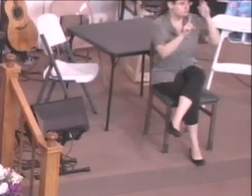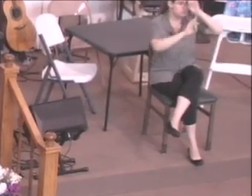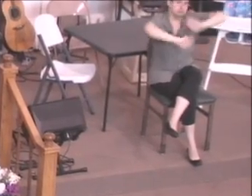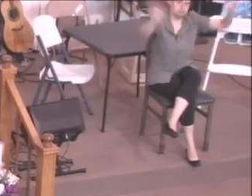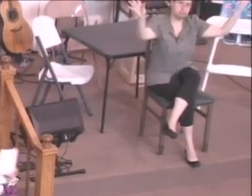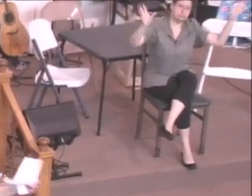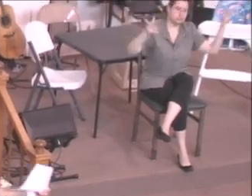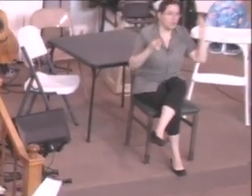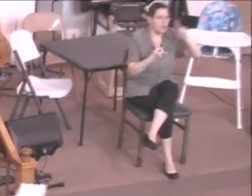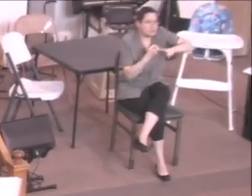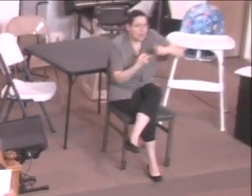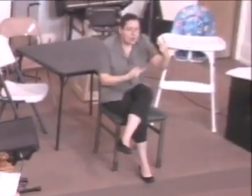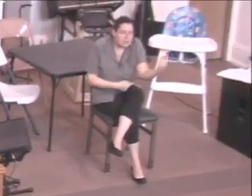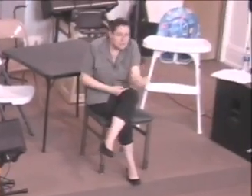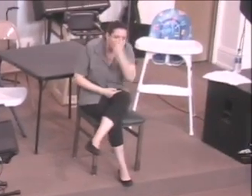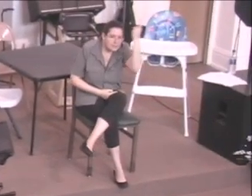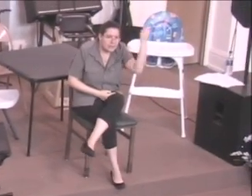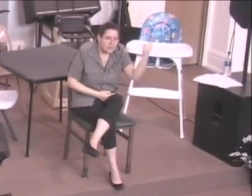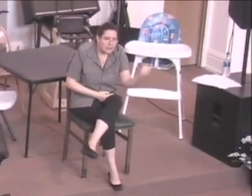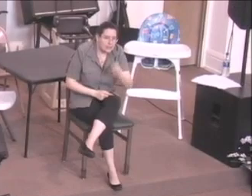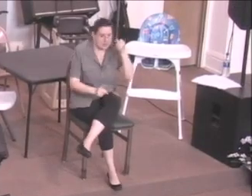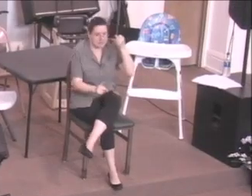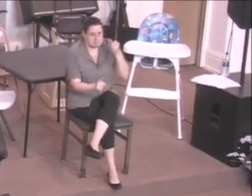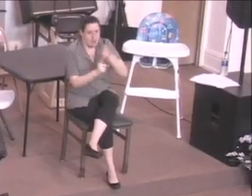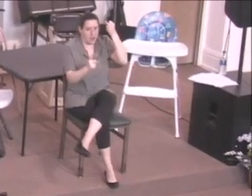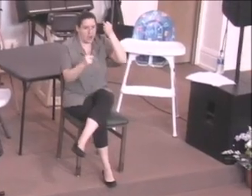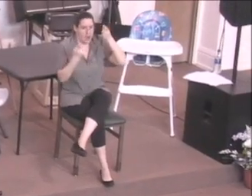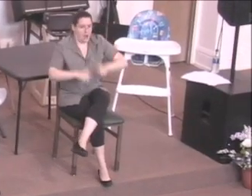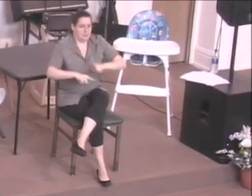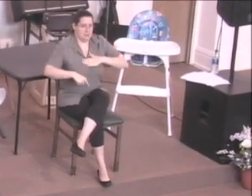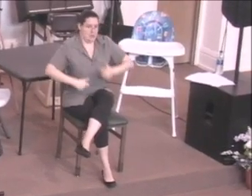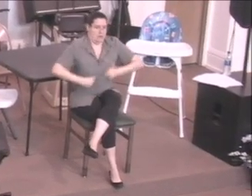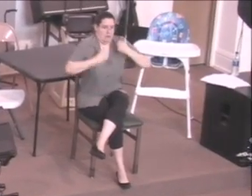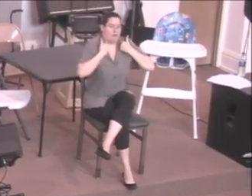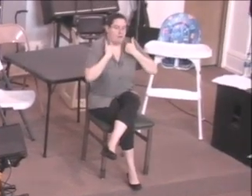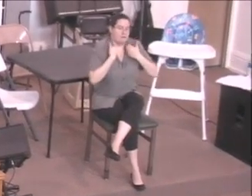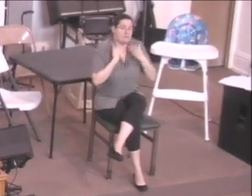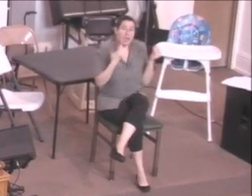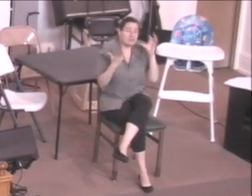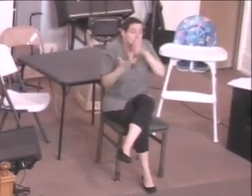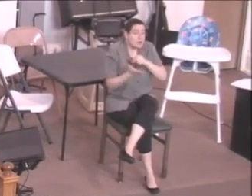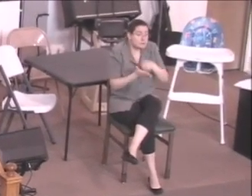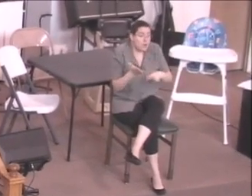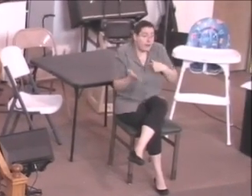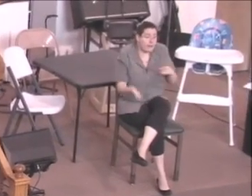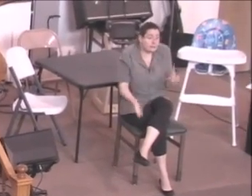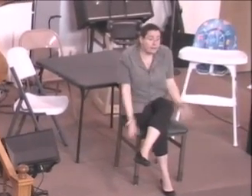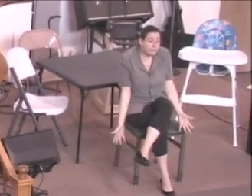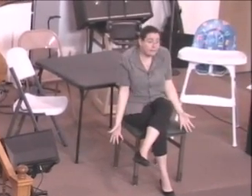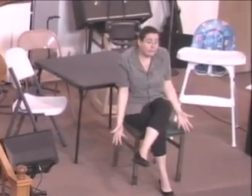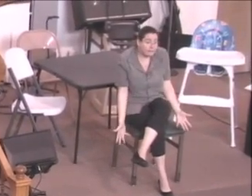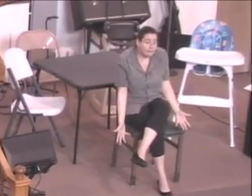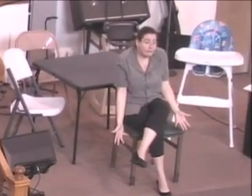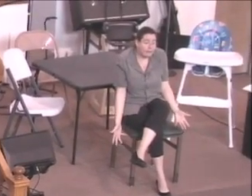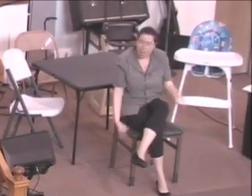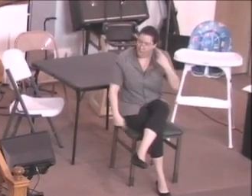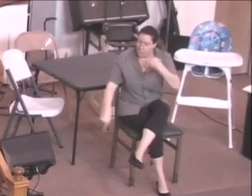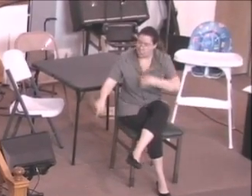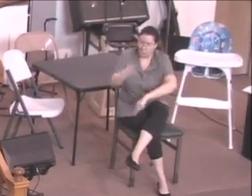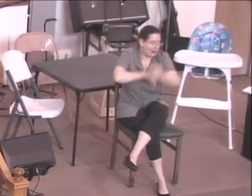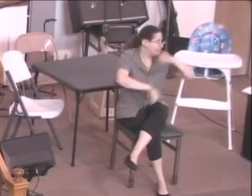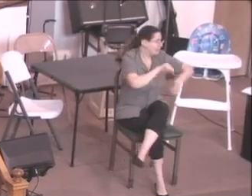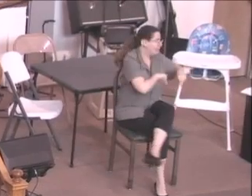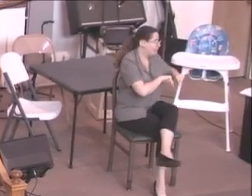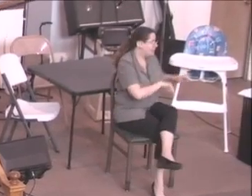until something happened in my life. And guess what I did? Turned right around and